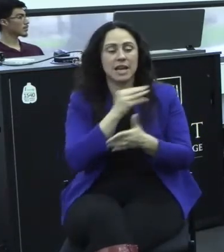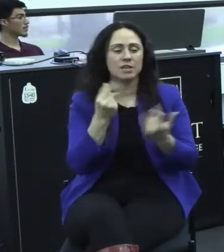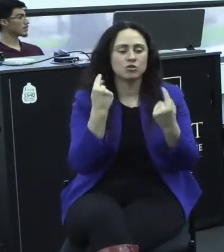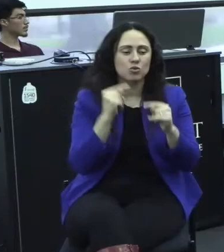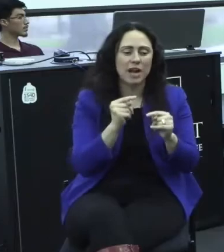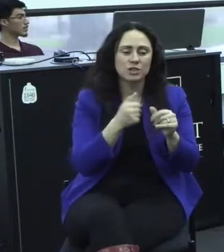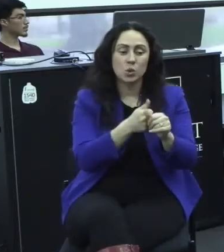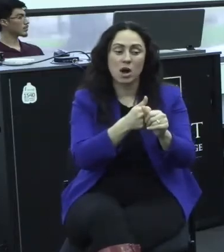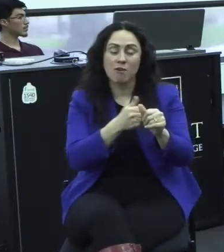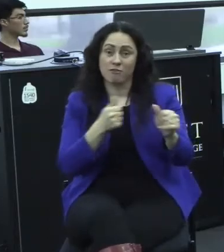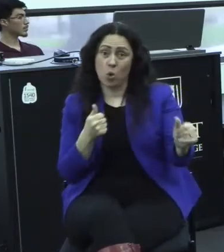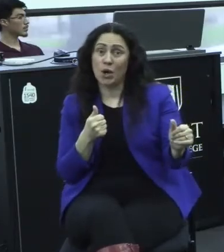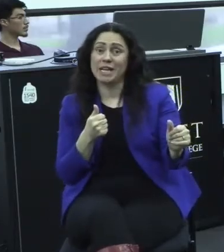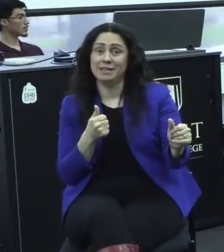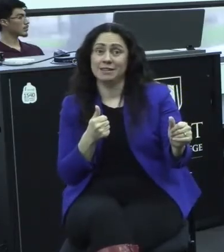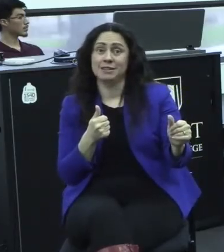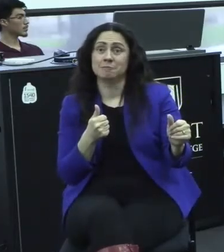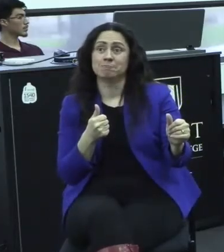to avoid